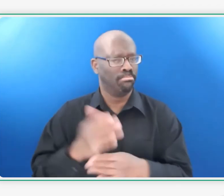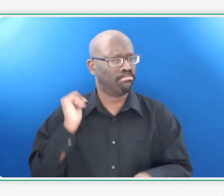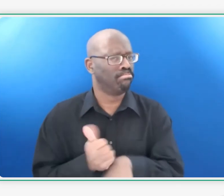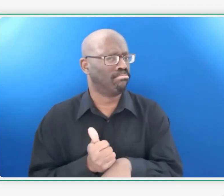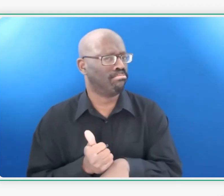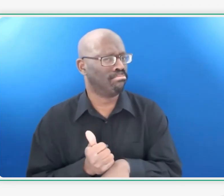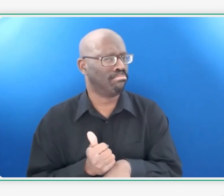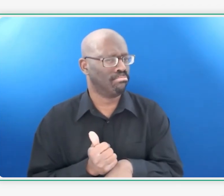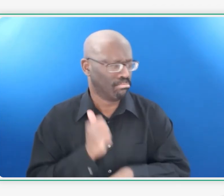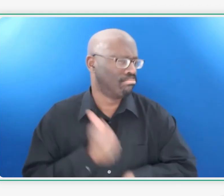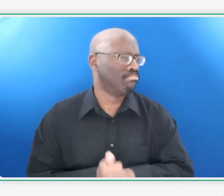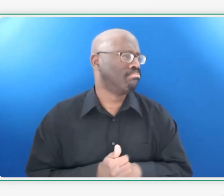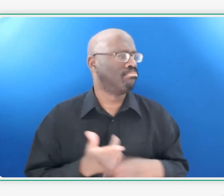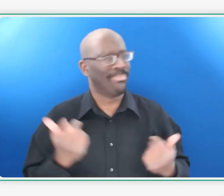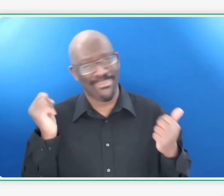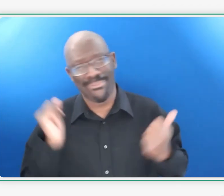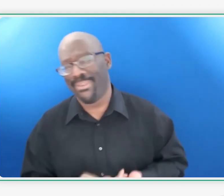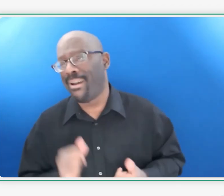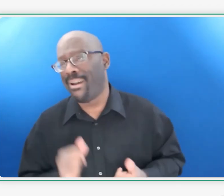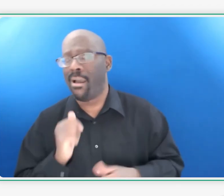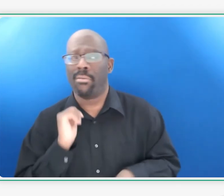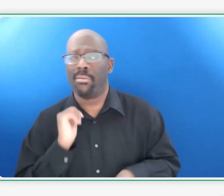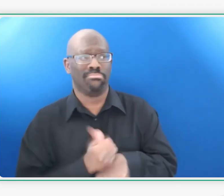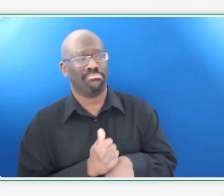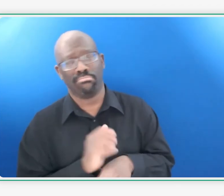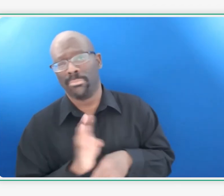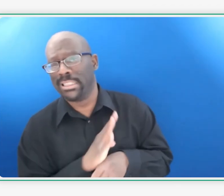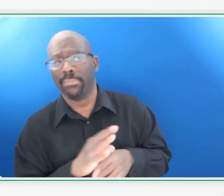The third is you can start your own business.